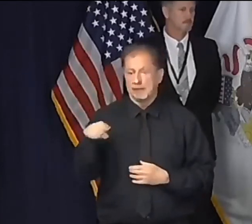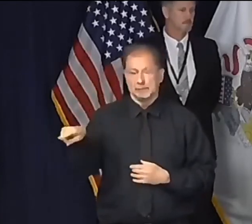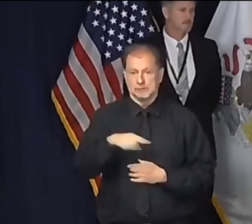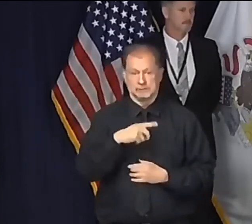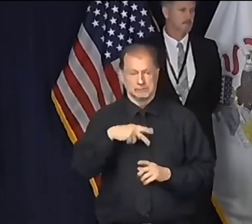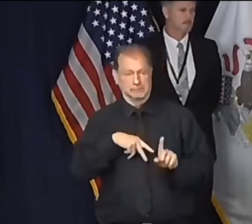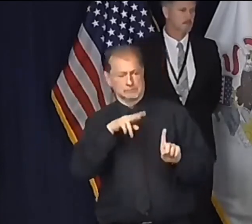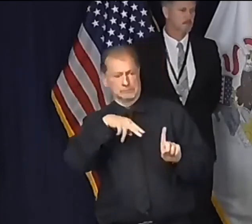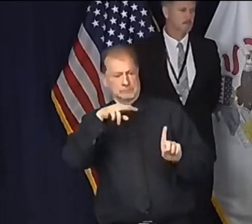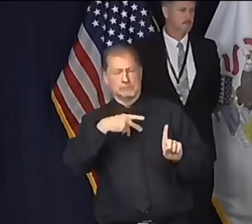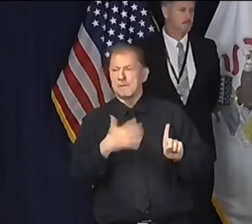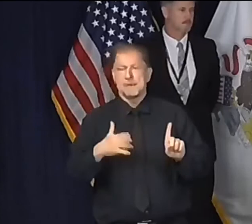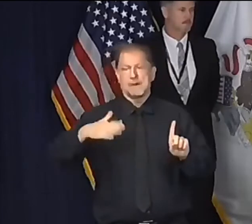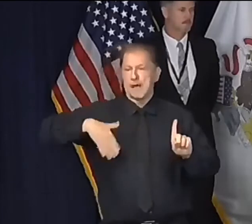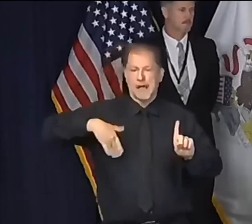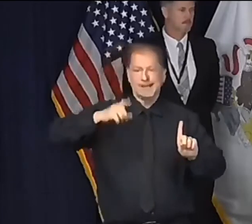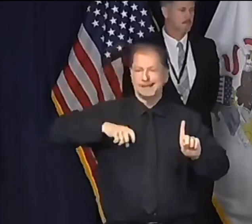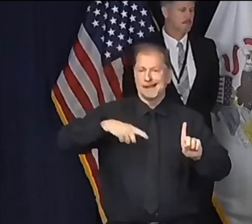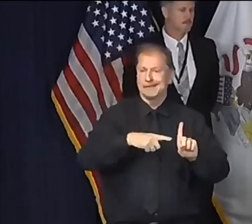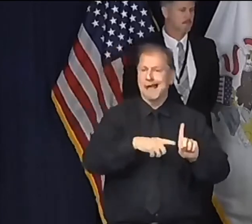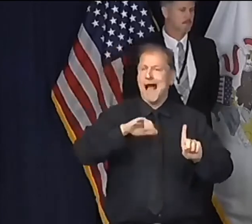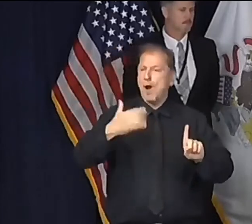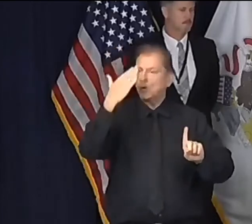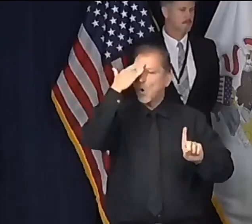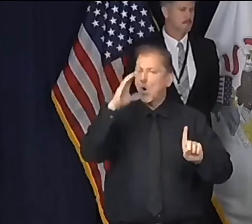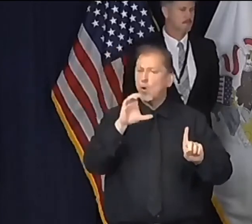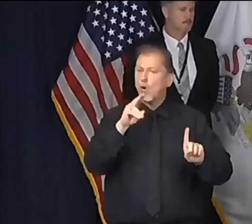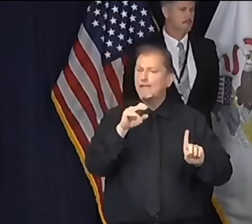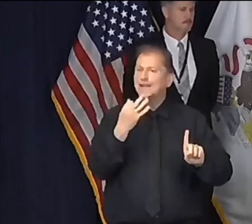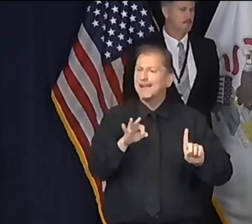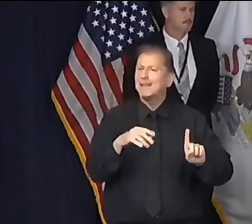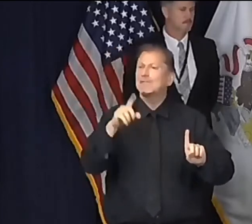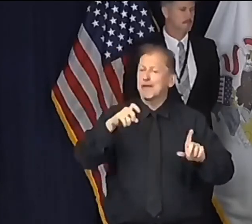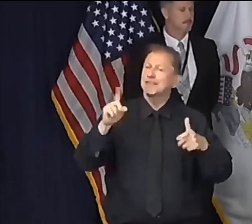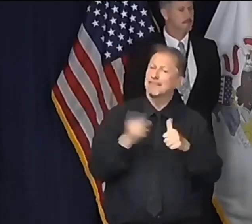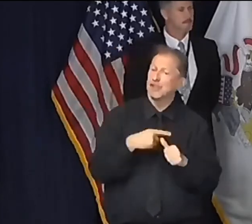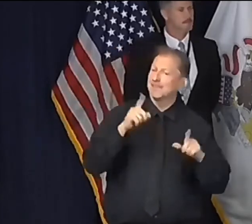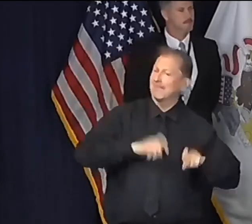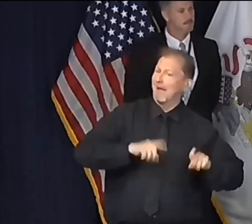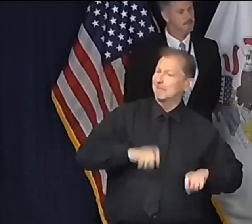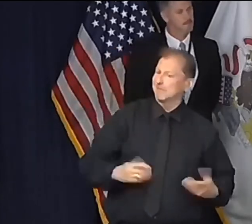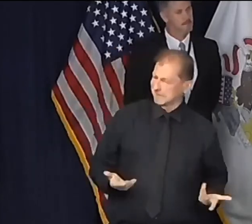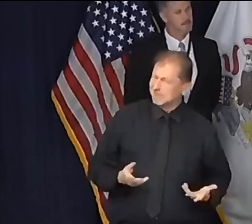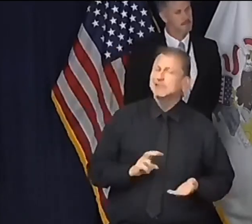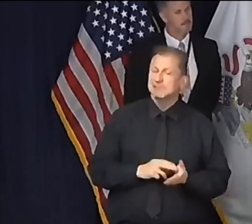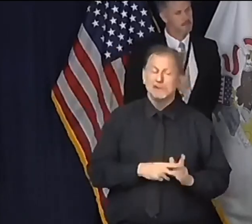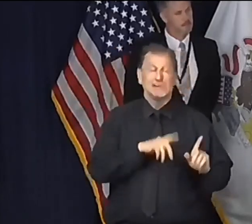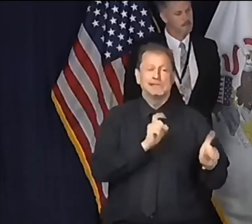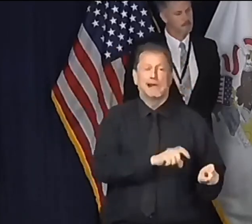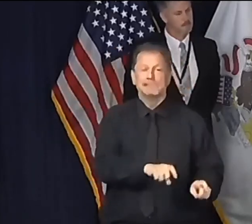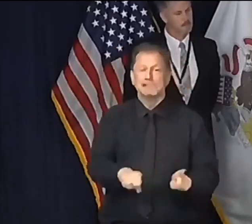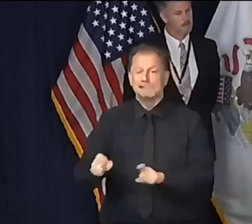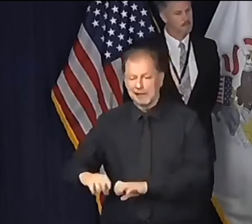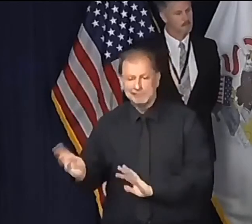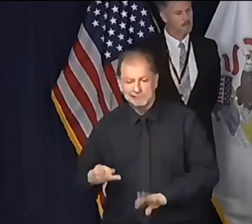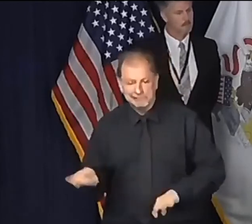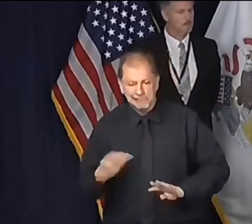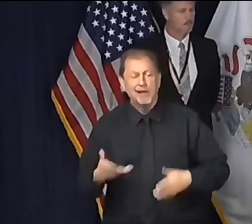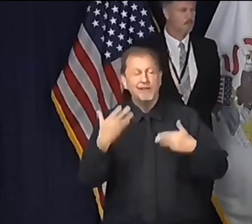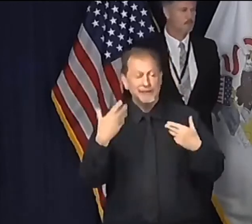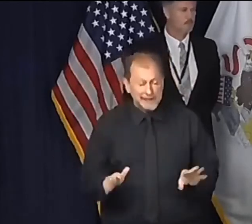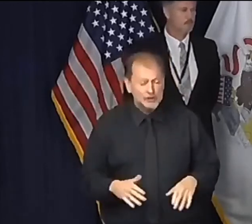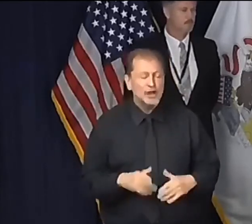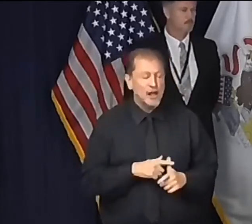test or they haven't had the test. You can't tell the difference with somebody. So how would we identify somebody